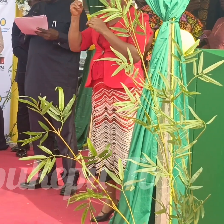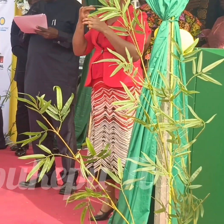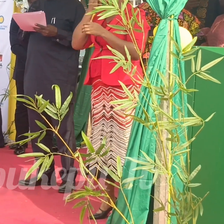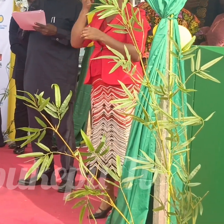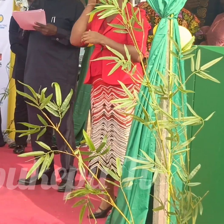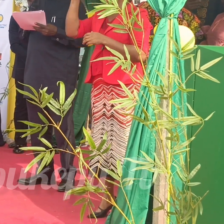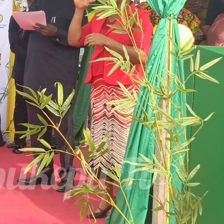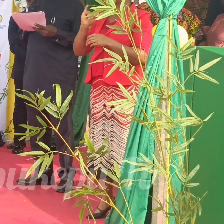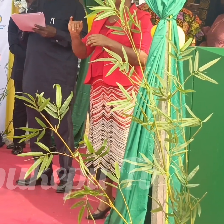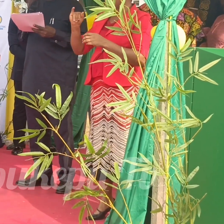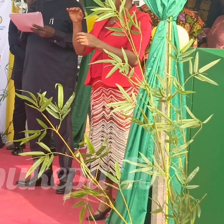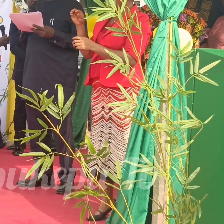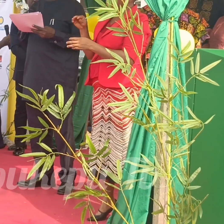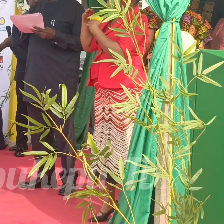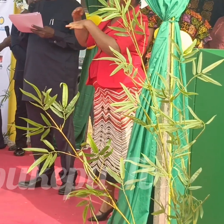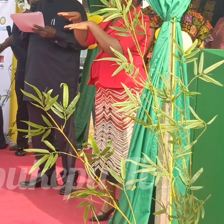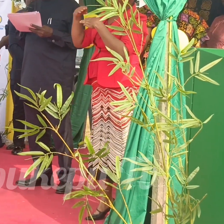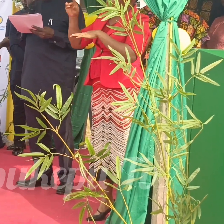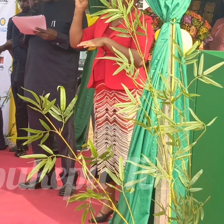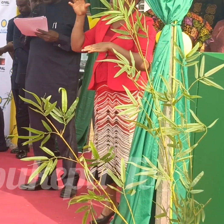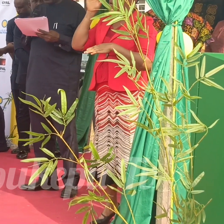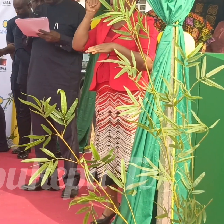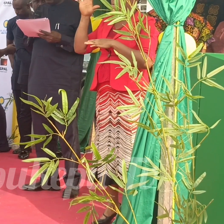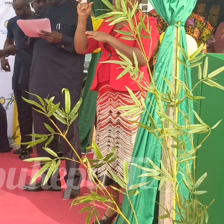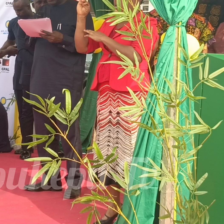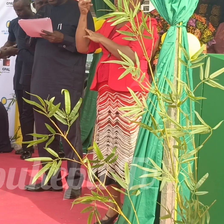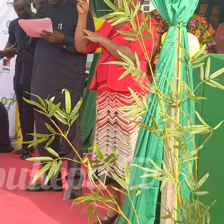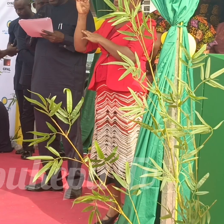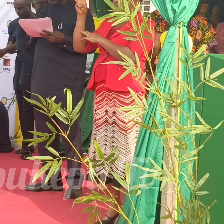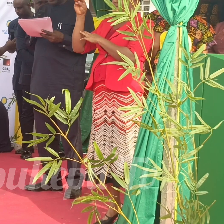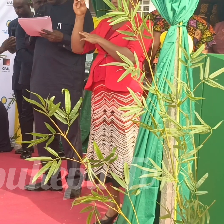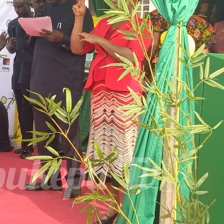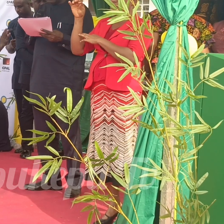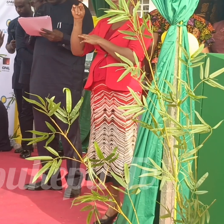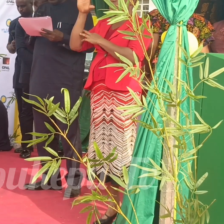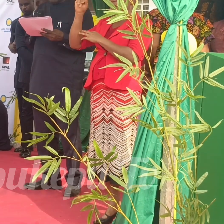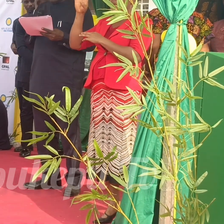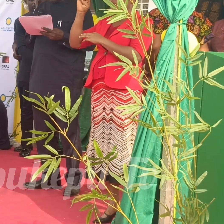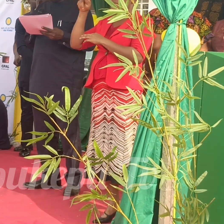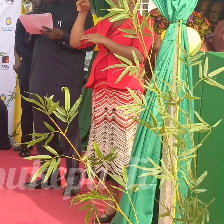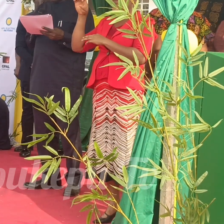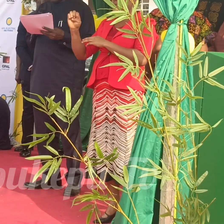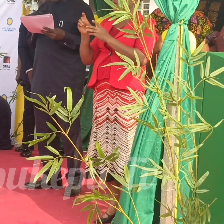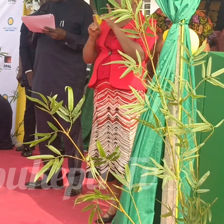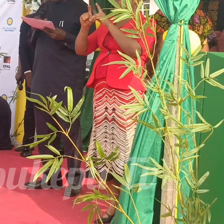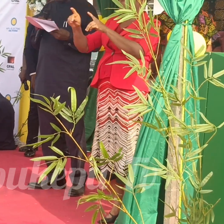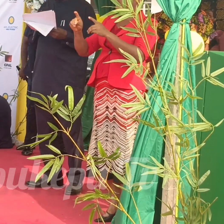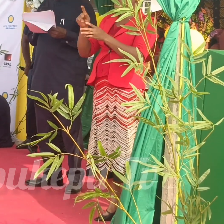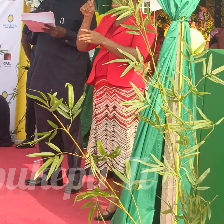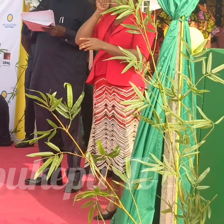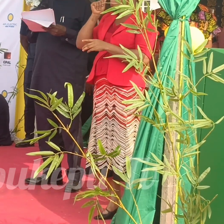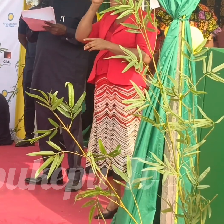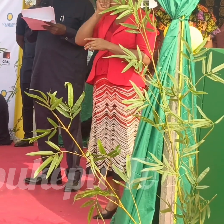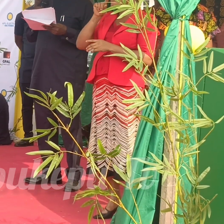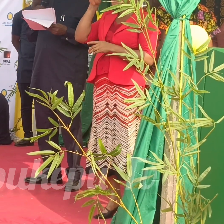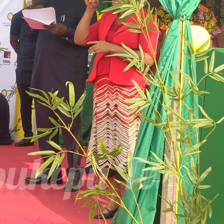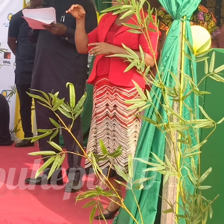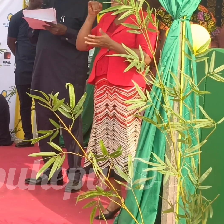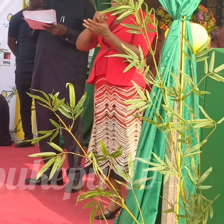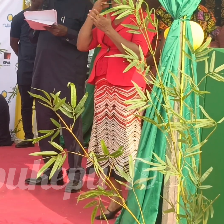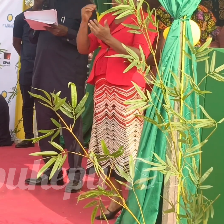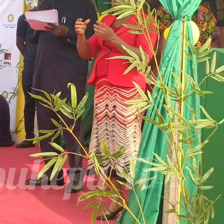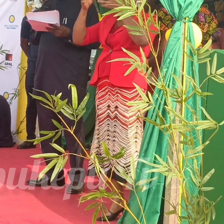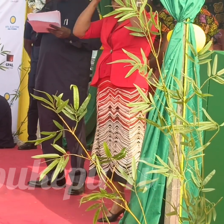wrongfully sold, that is the Abia ring fence, by the BPE during privatization, It was